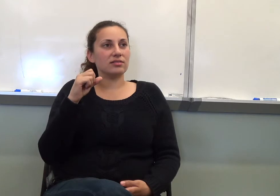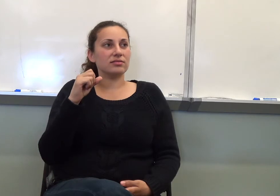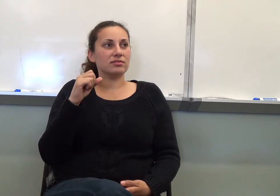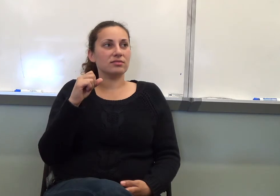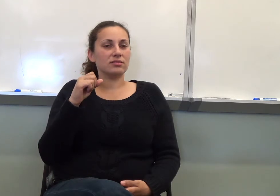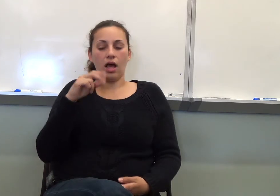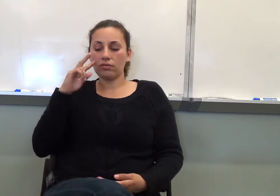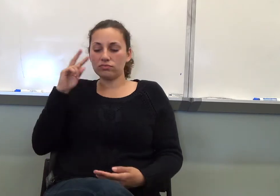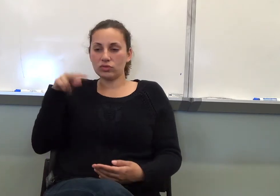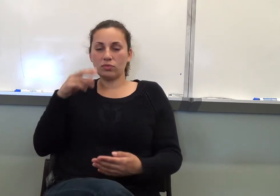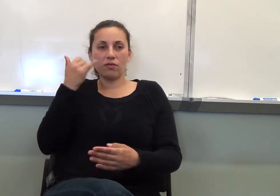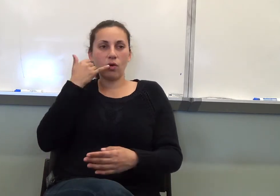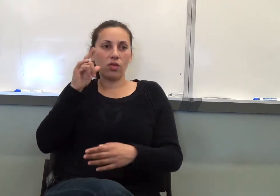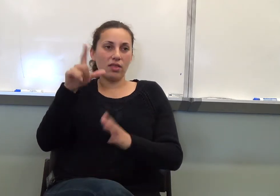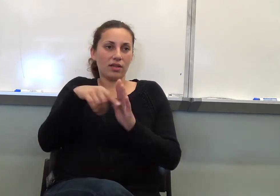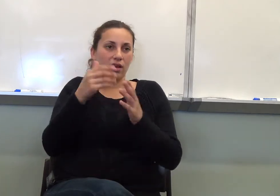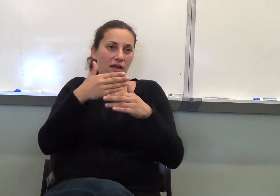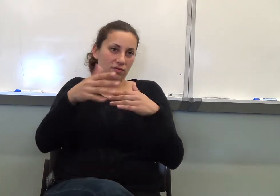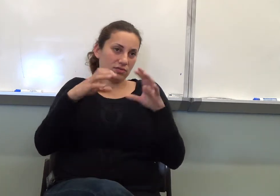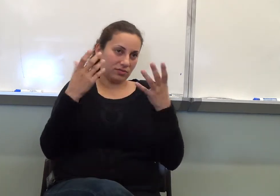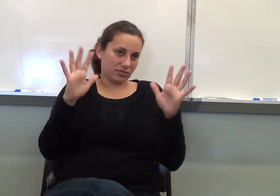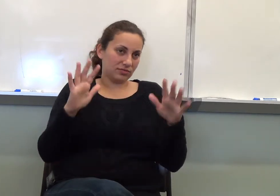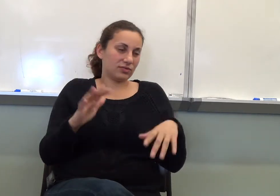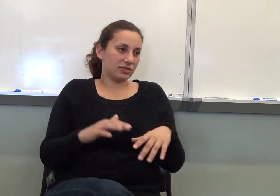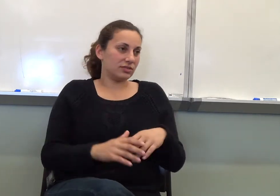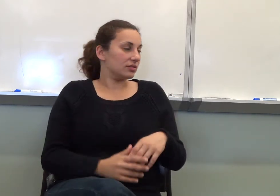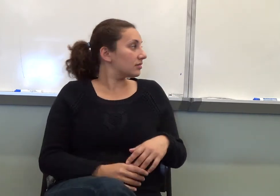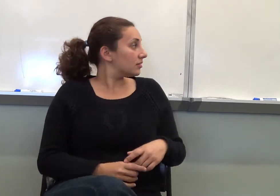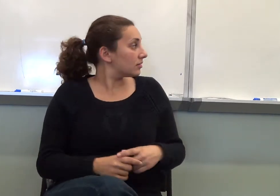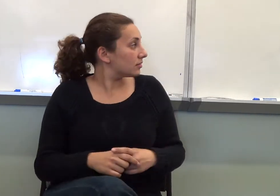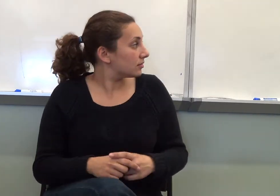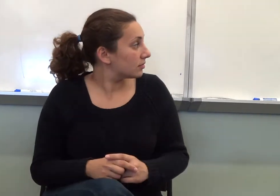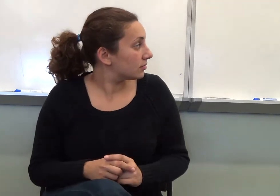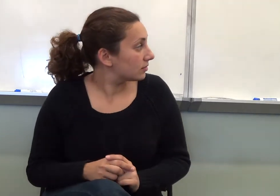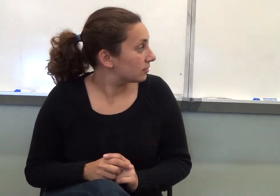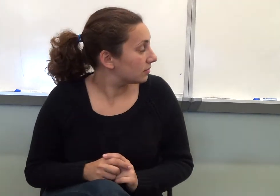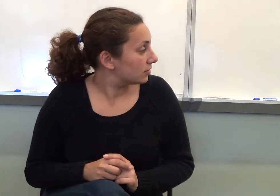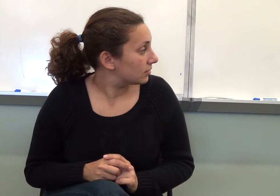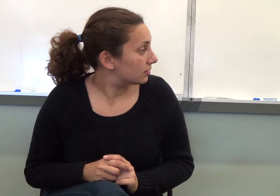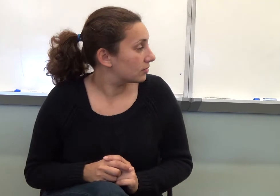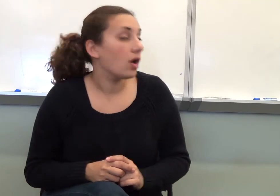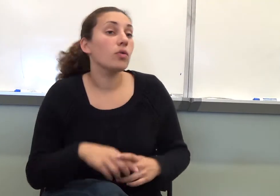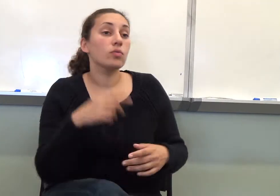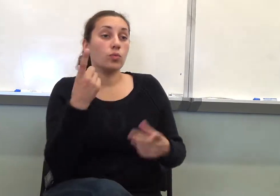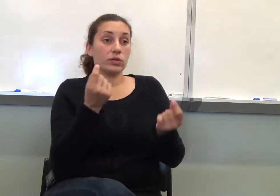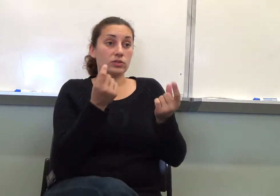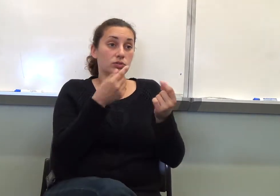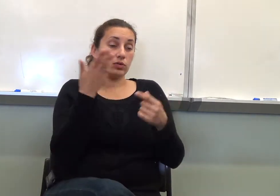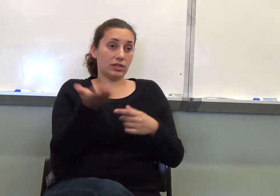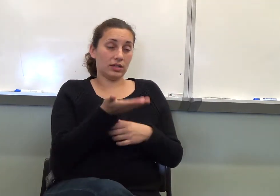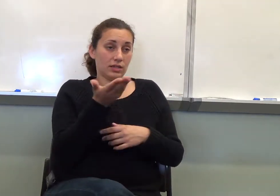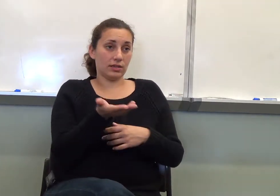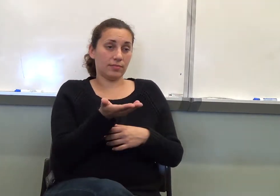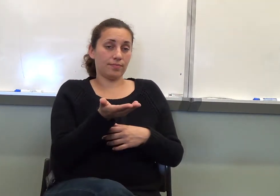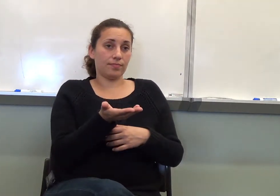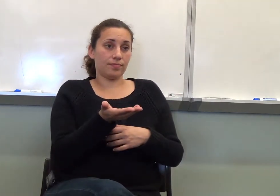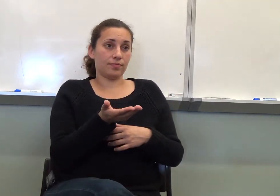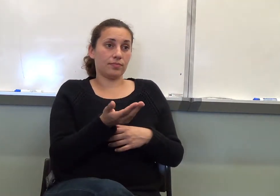there, just first power. And all we're going to be doing in our class is linear equations. When you get to Algebra 1, first